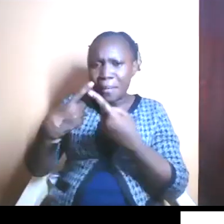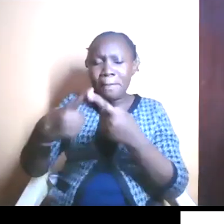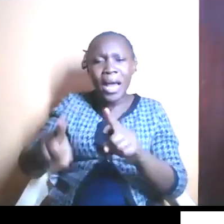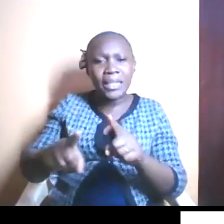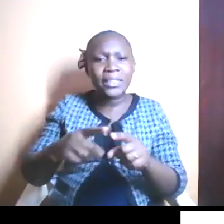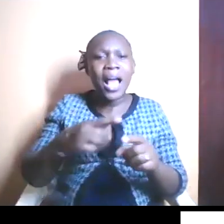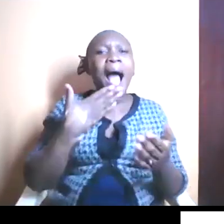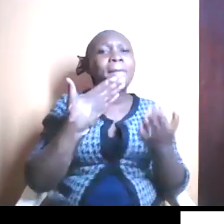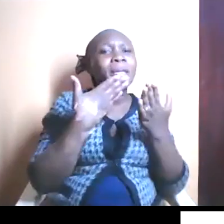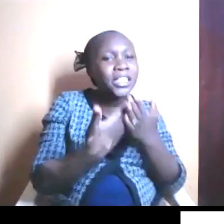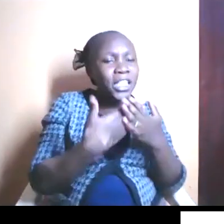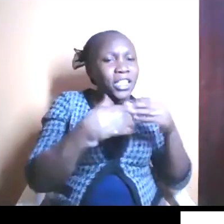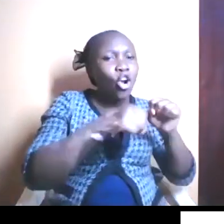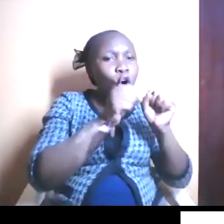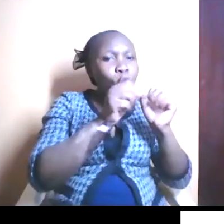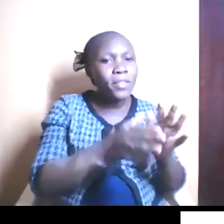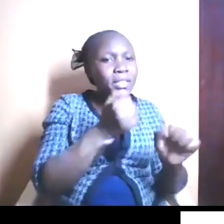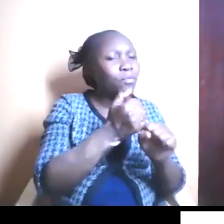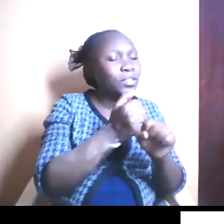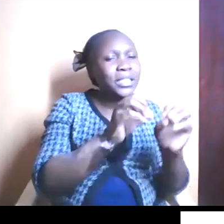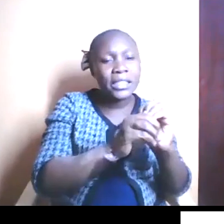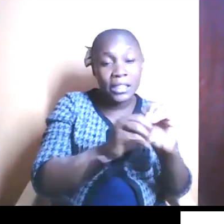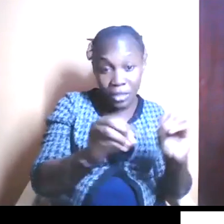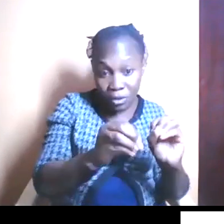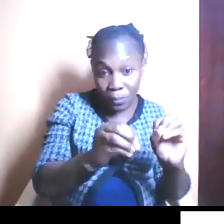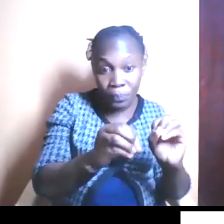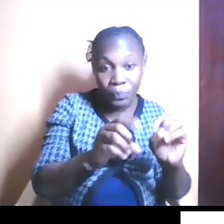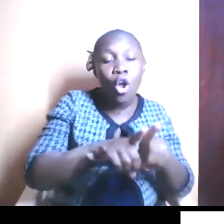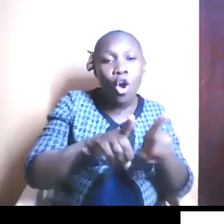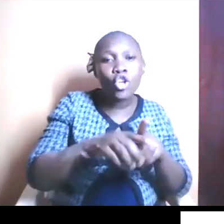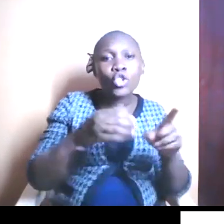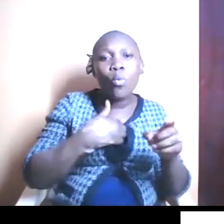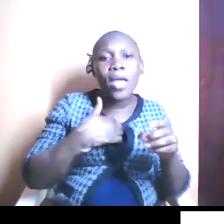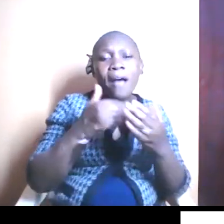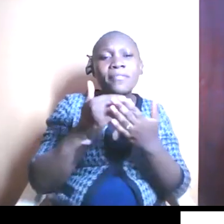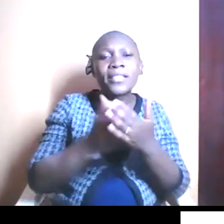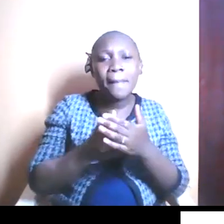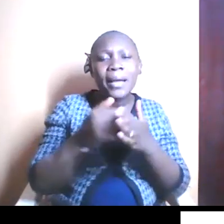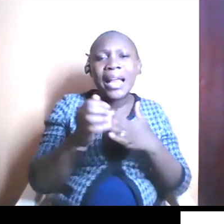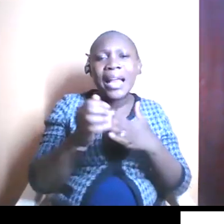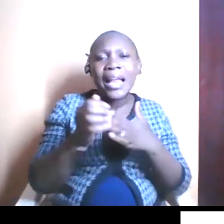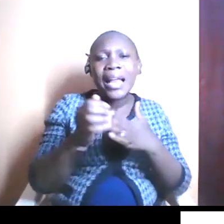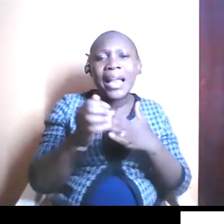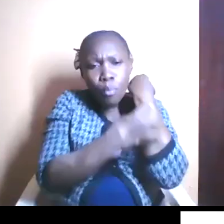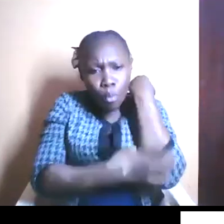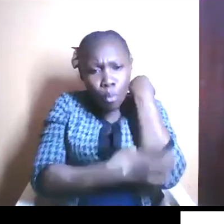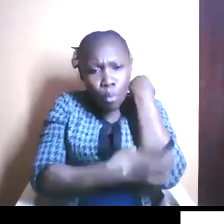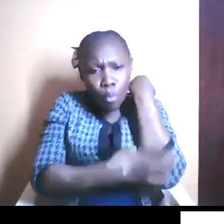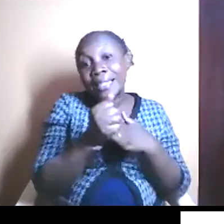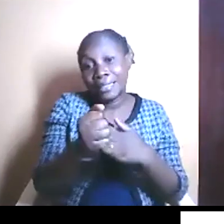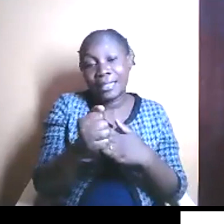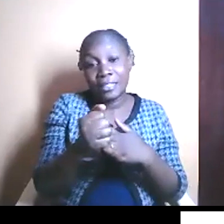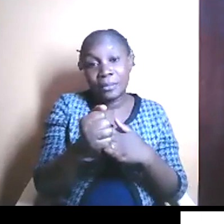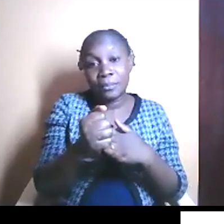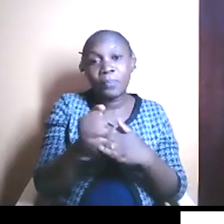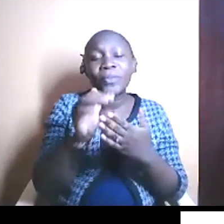overwork. And then there's a lot of issues with incompetent leadership. So basically poor leadership. And some of these